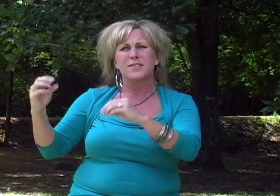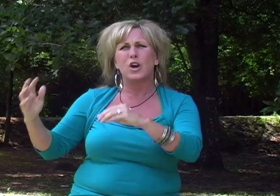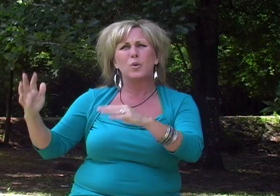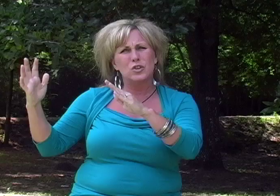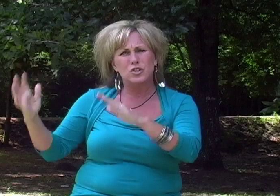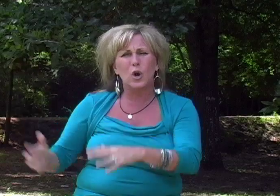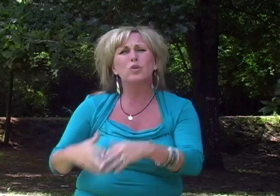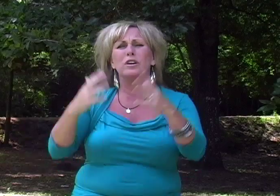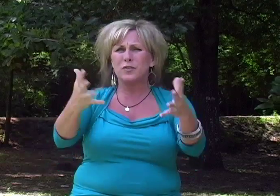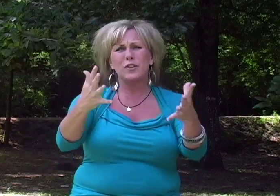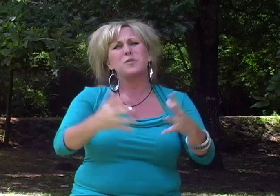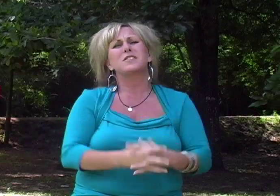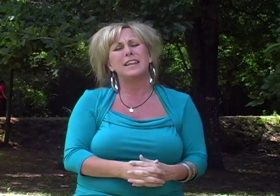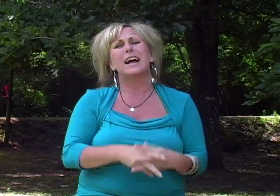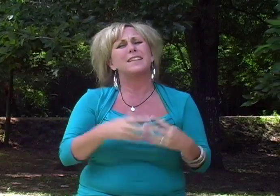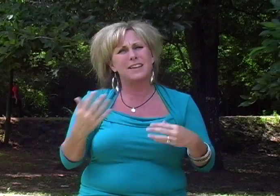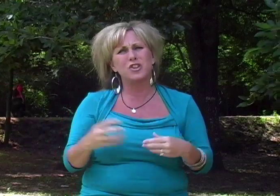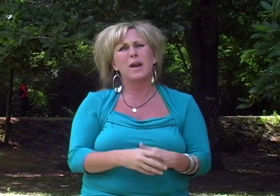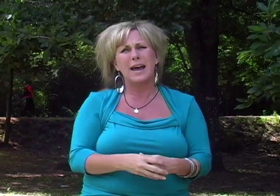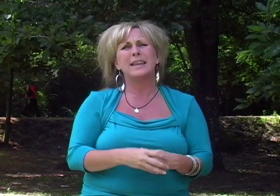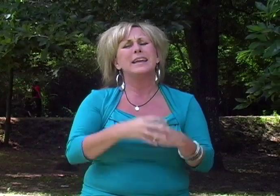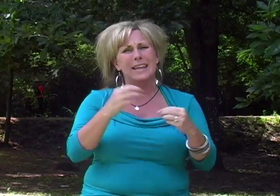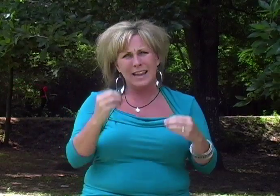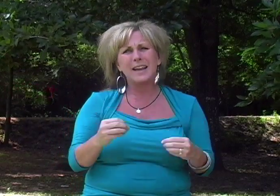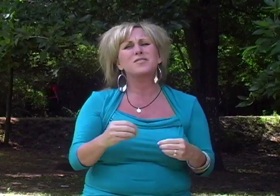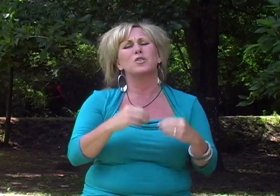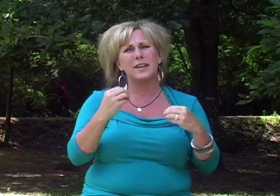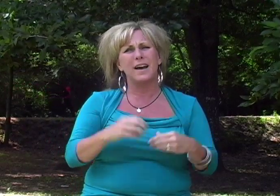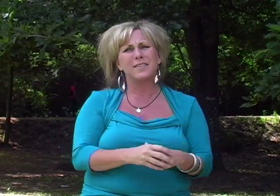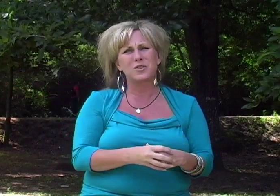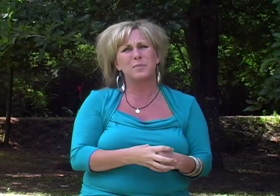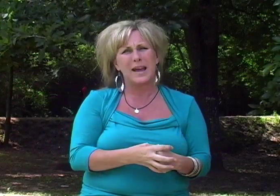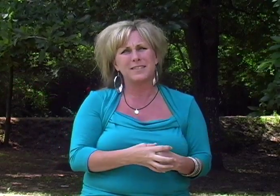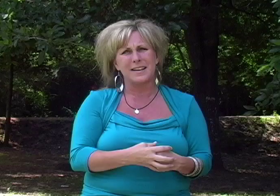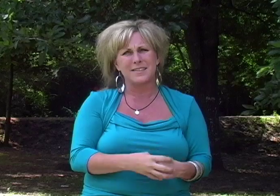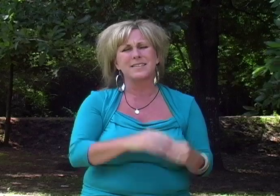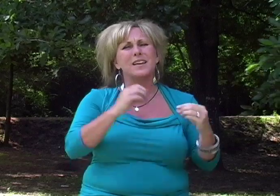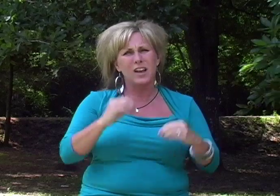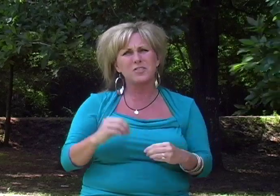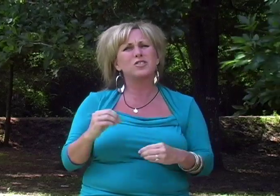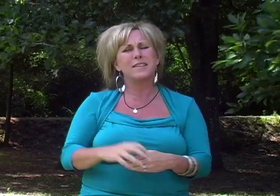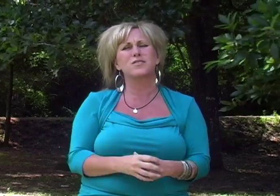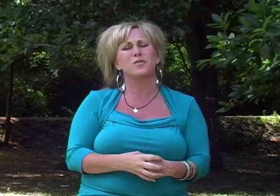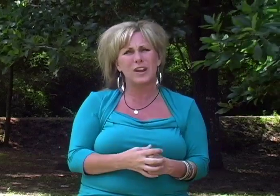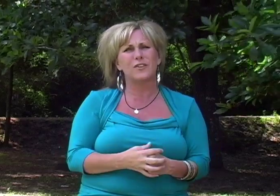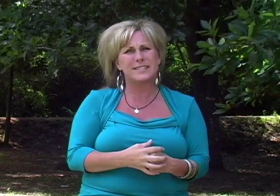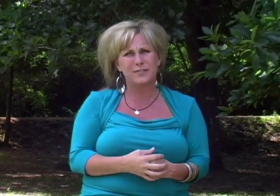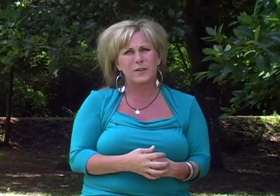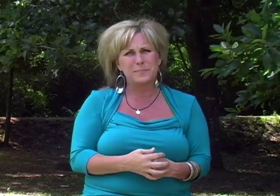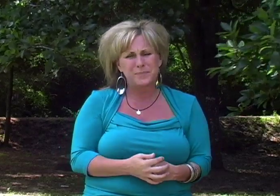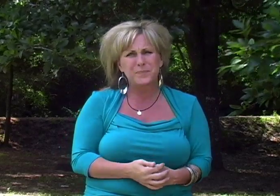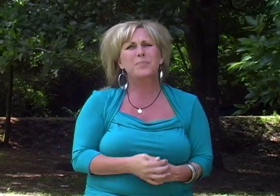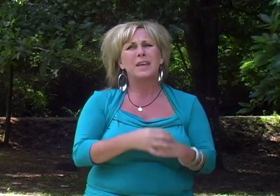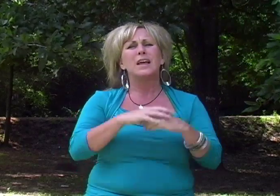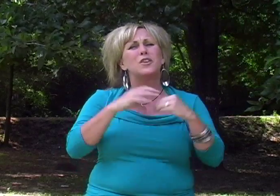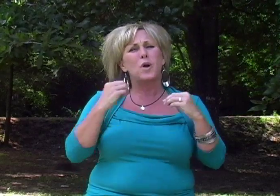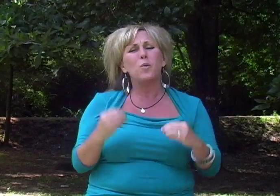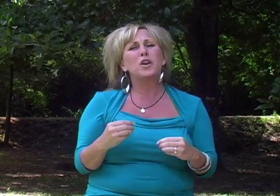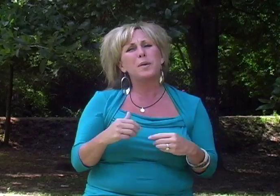So don't look for those study guides that you had in high school, in the high school math classes. College classes are very different. So I want to